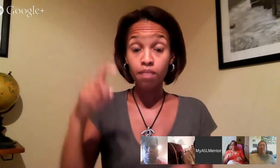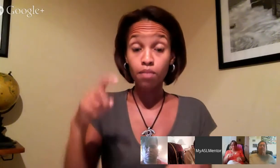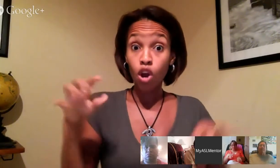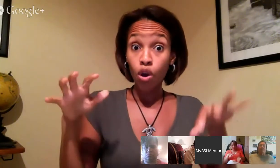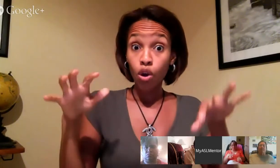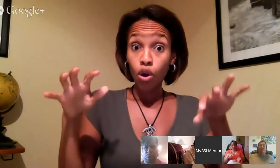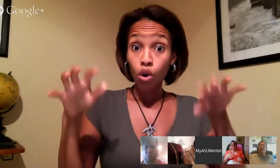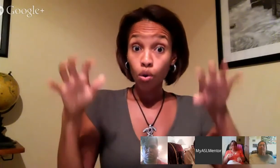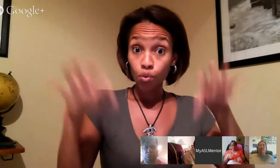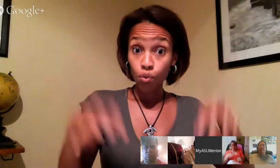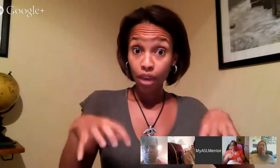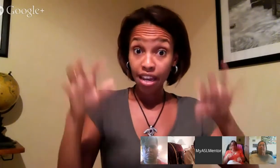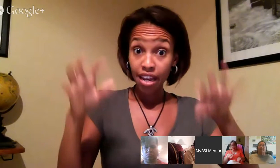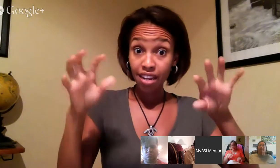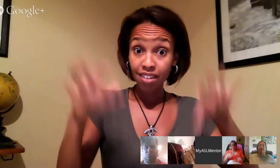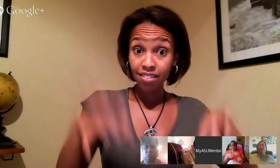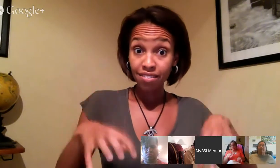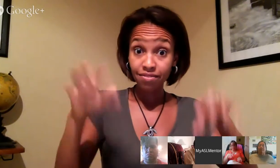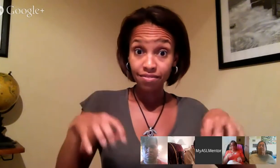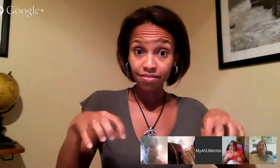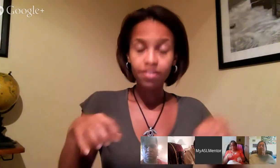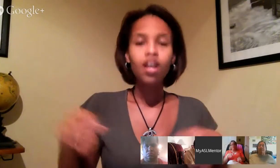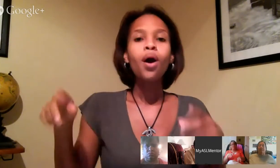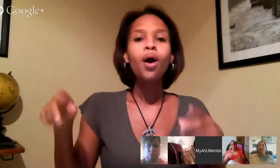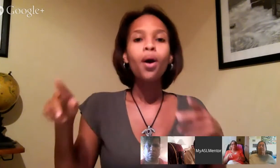up, rain,